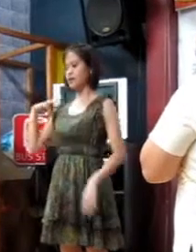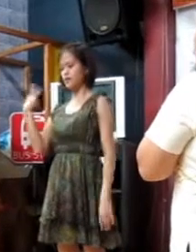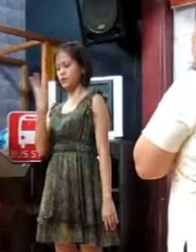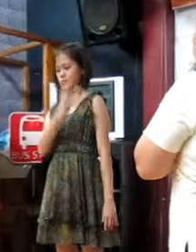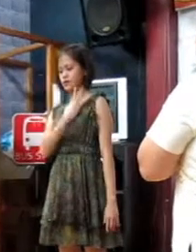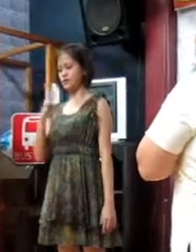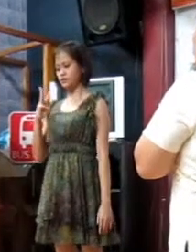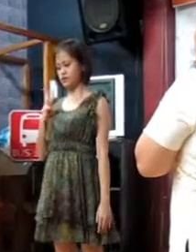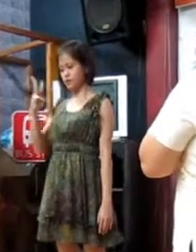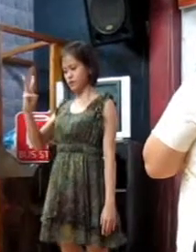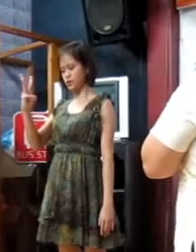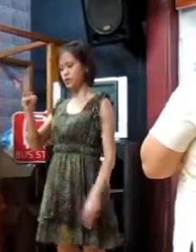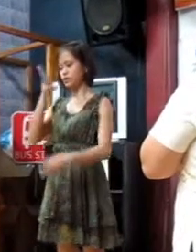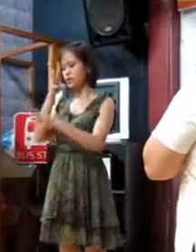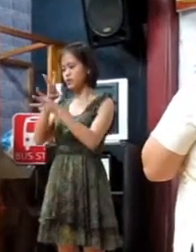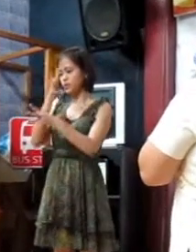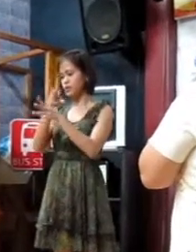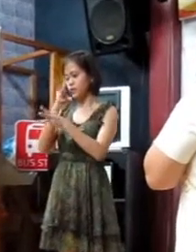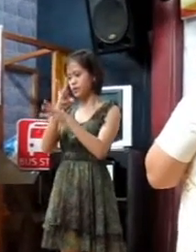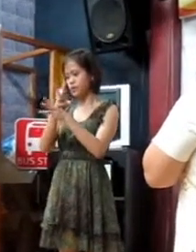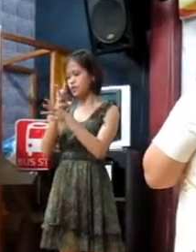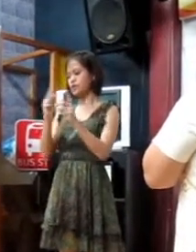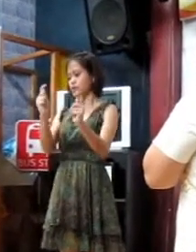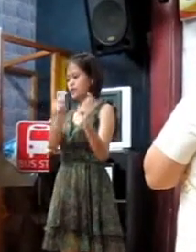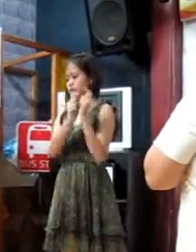program, and we will be working